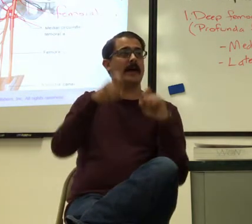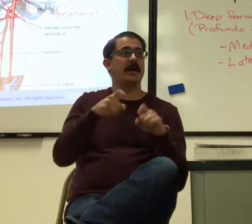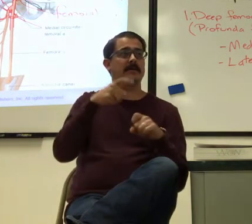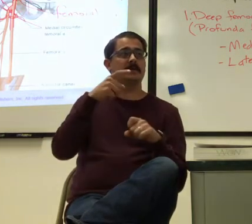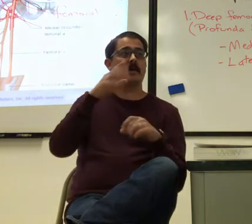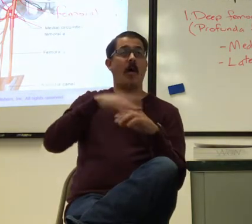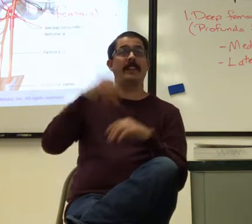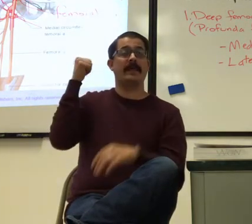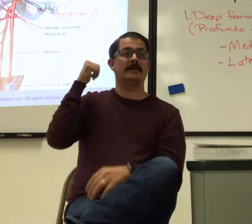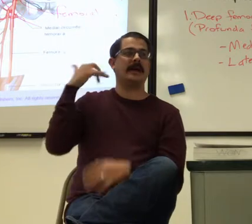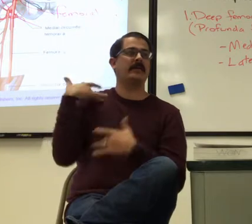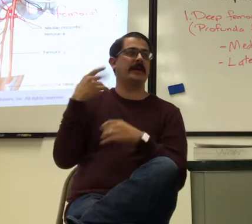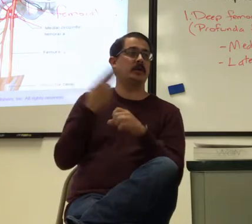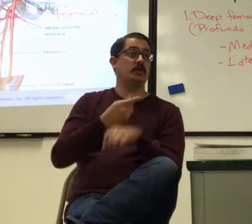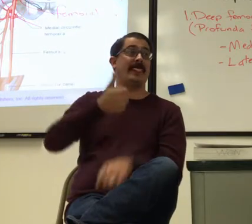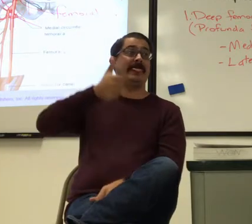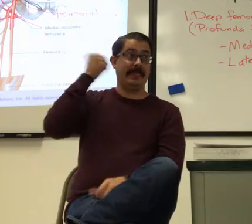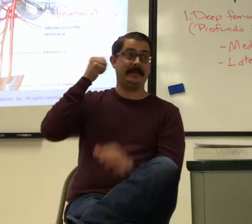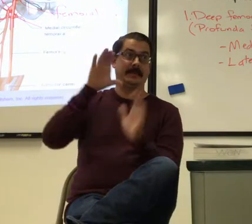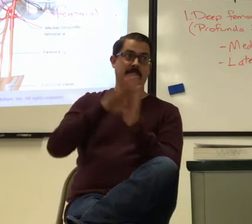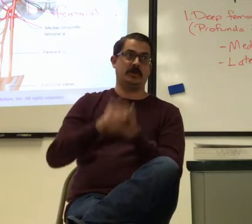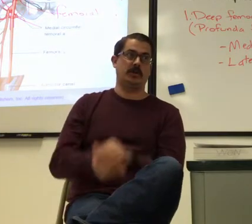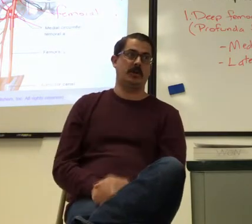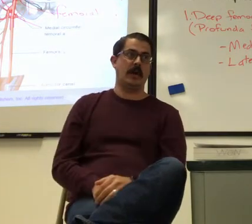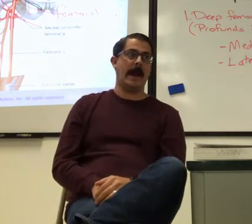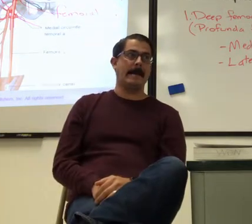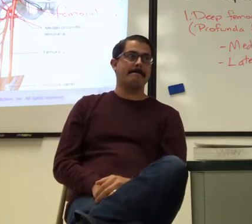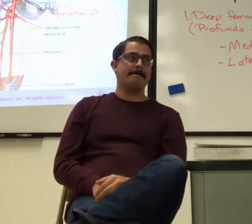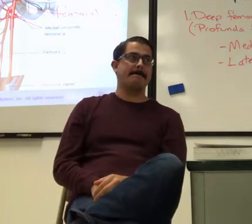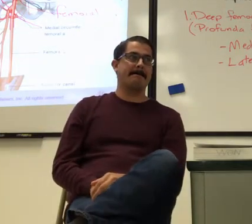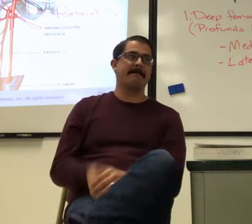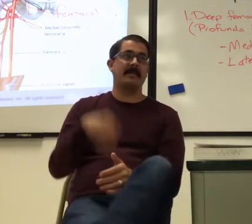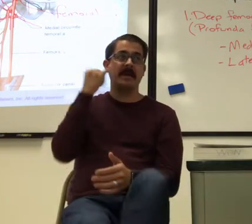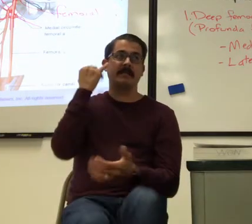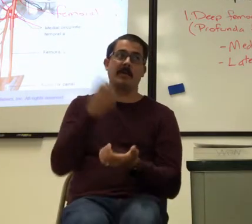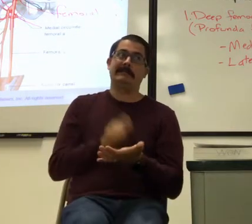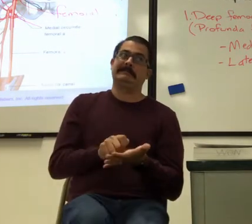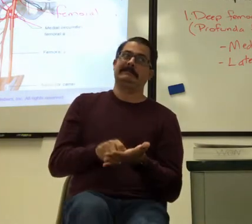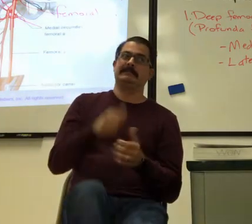tend to use this picture. You want to make a note of that.